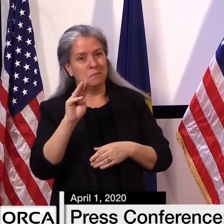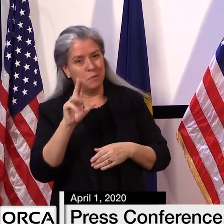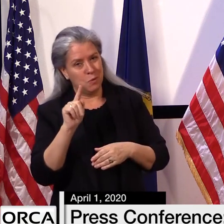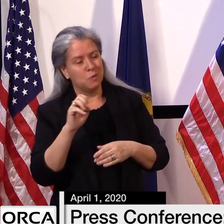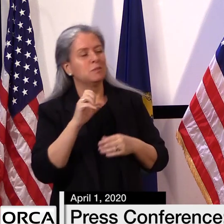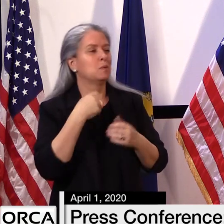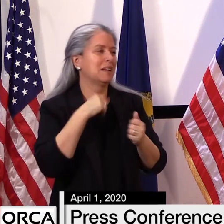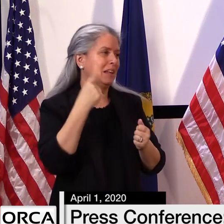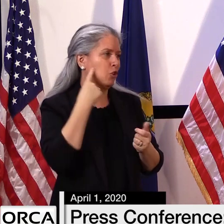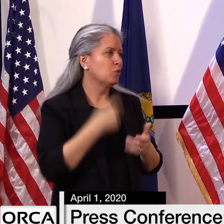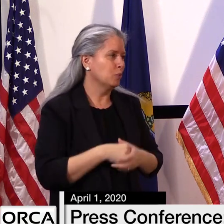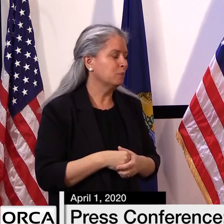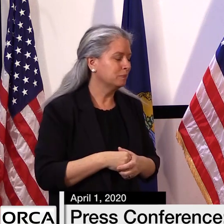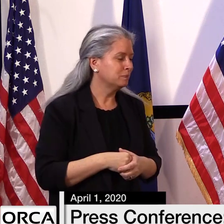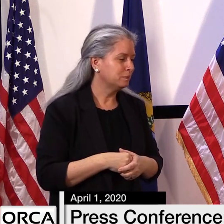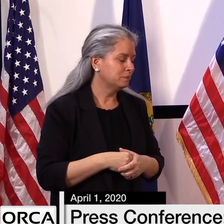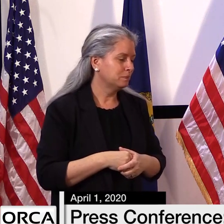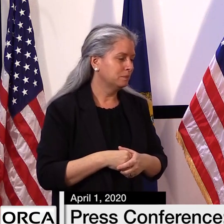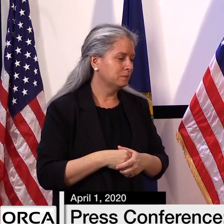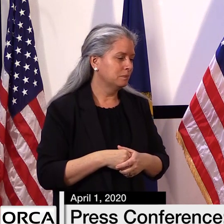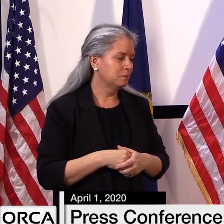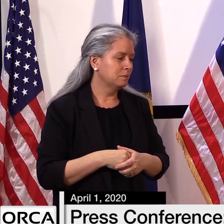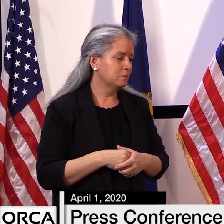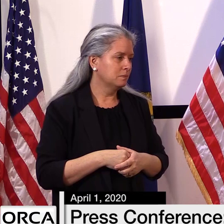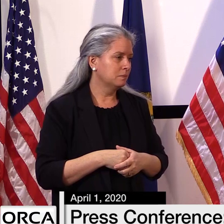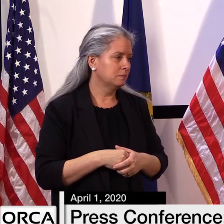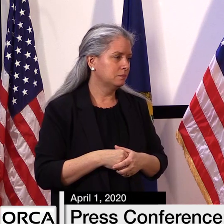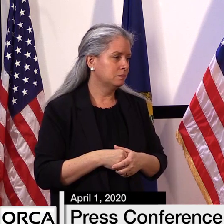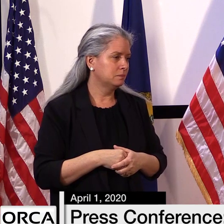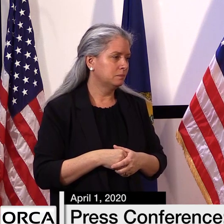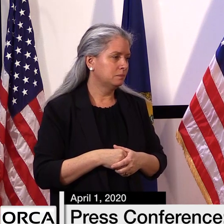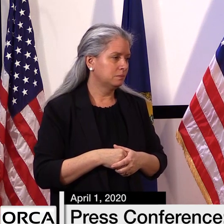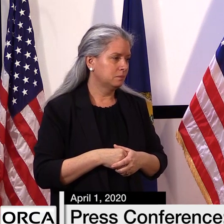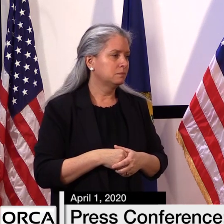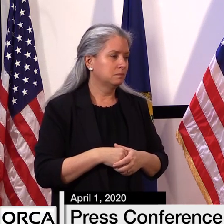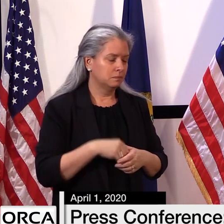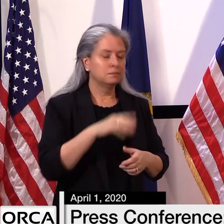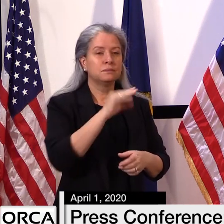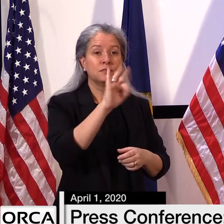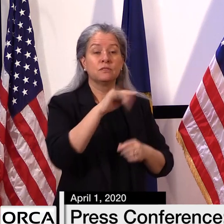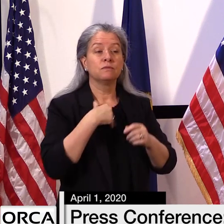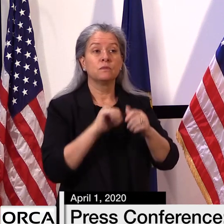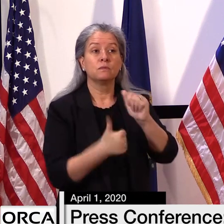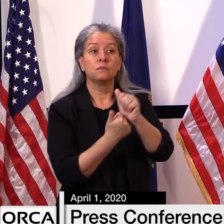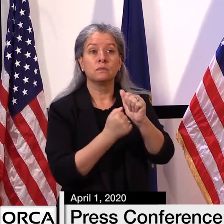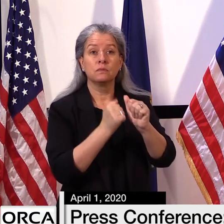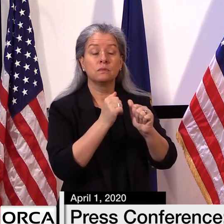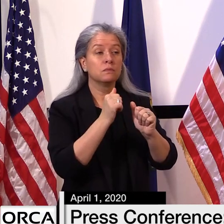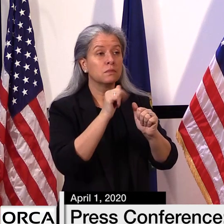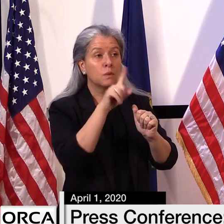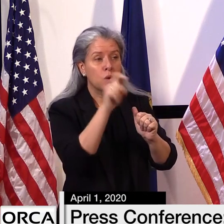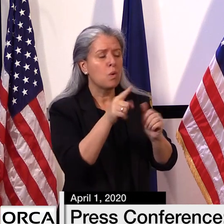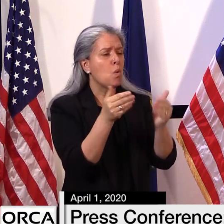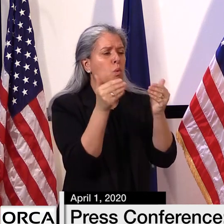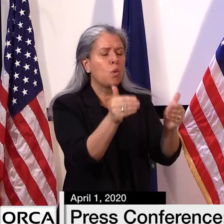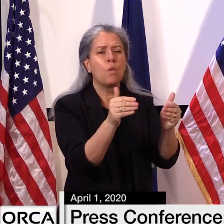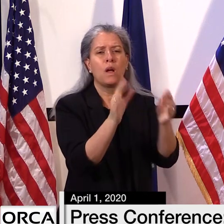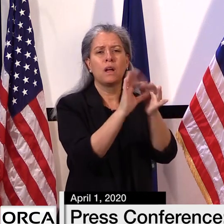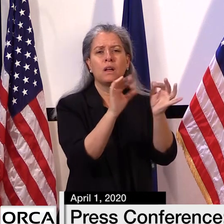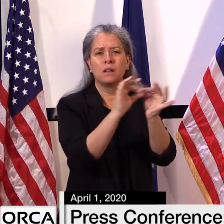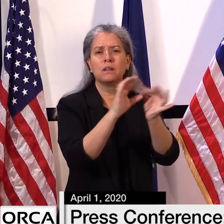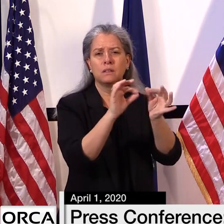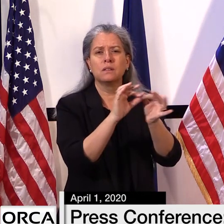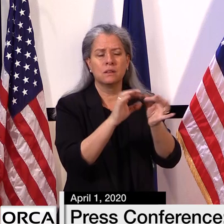do have some clarifying follow-up questions, you need to go ahead and just ask those. I'll give you a pause before I move to the next